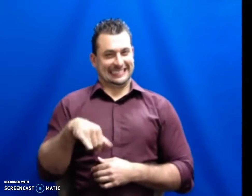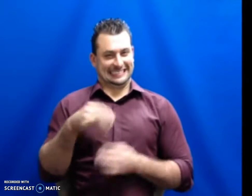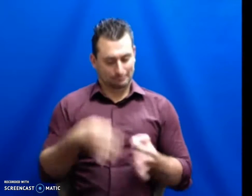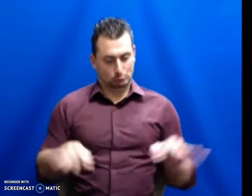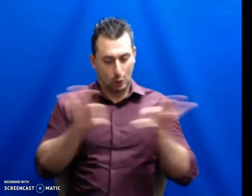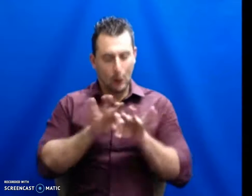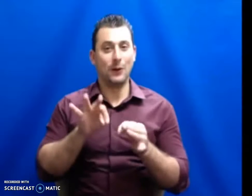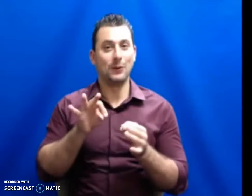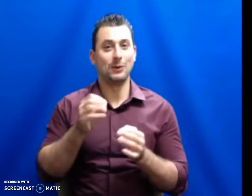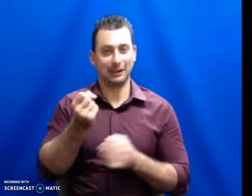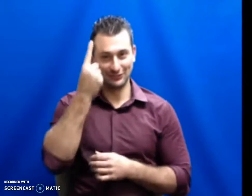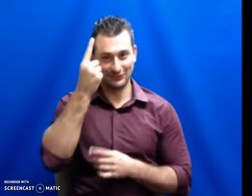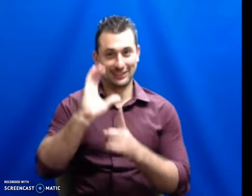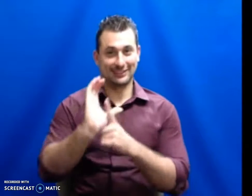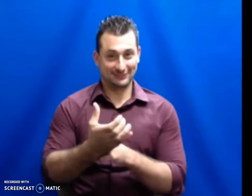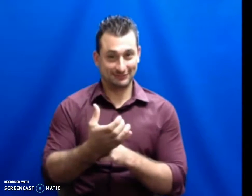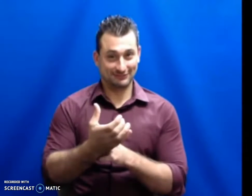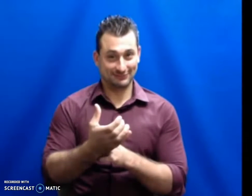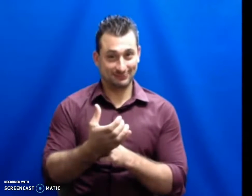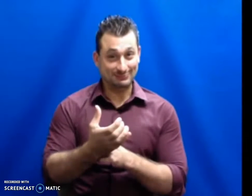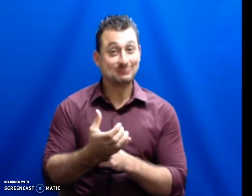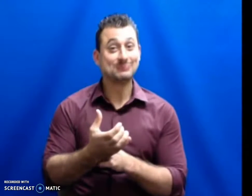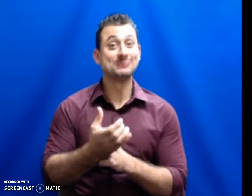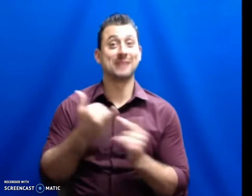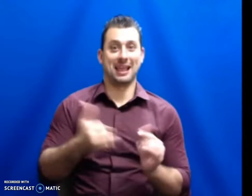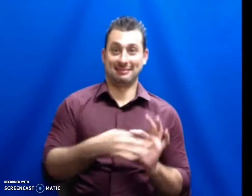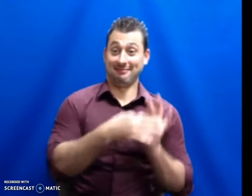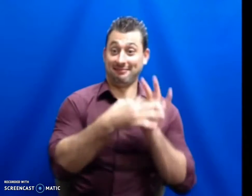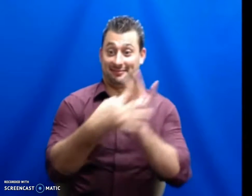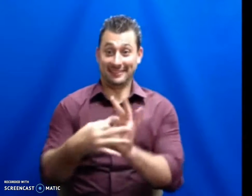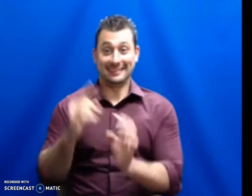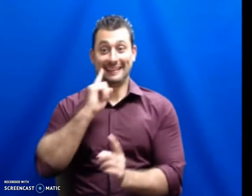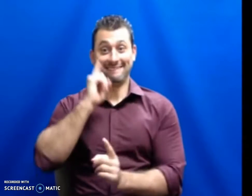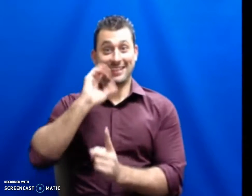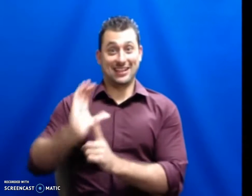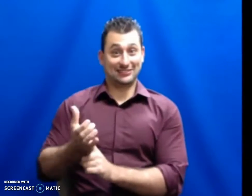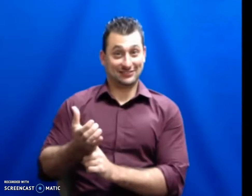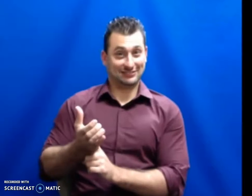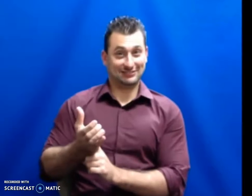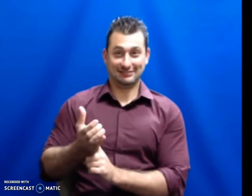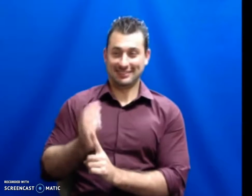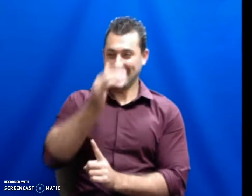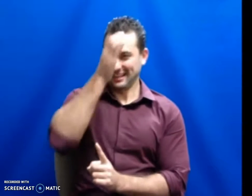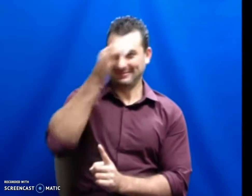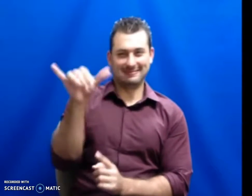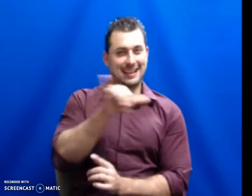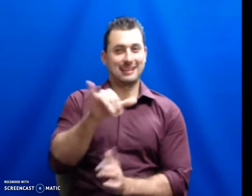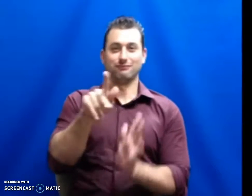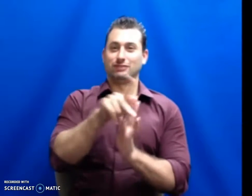the other differences, he didn't understand the culture. And that's our tie-in to deaf